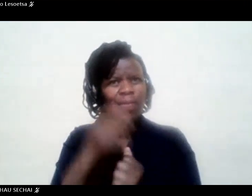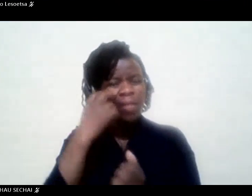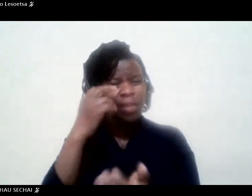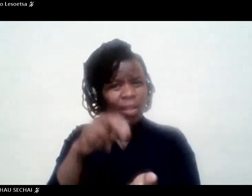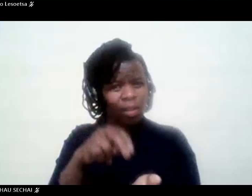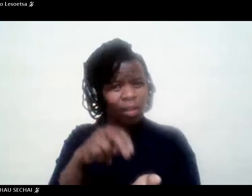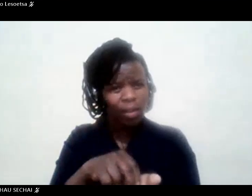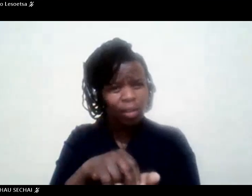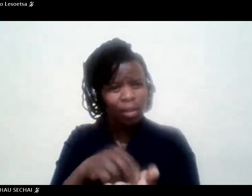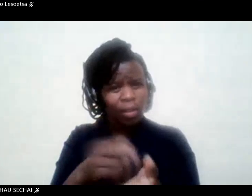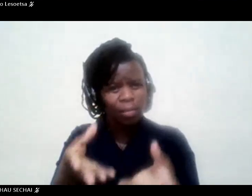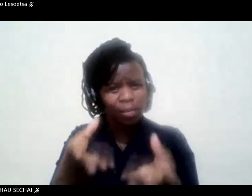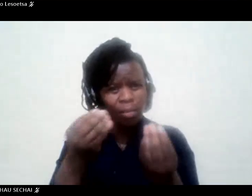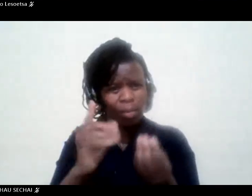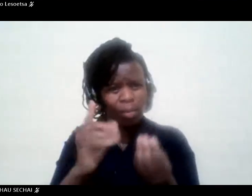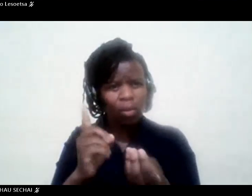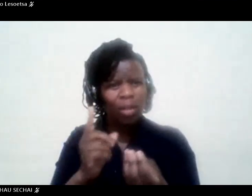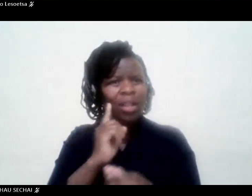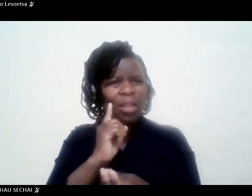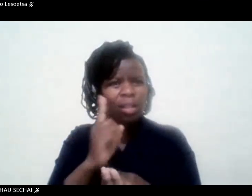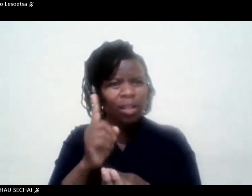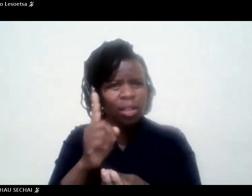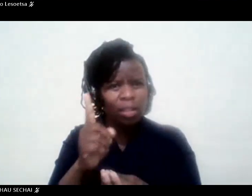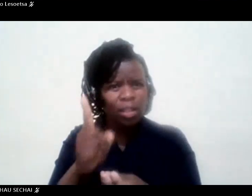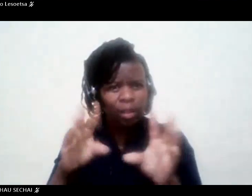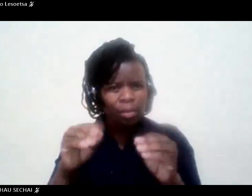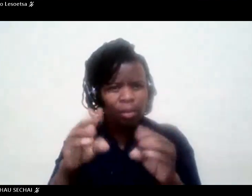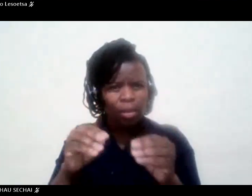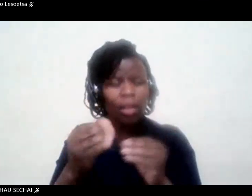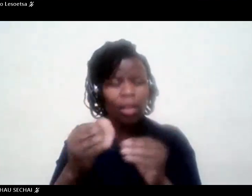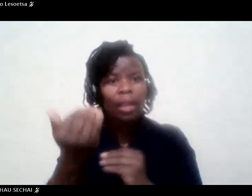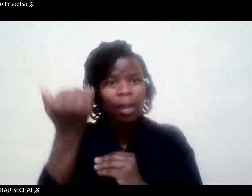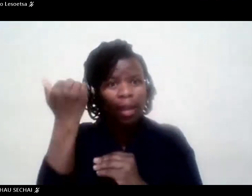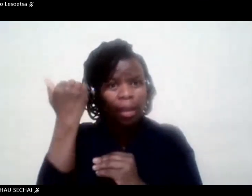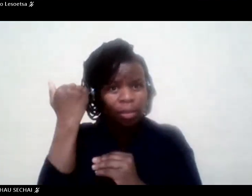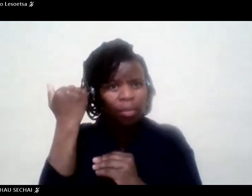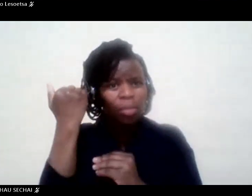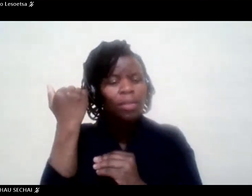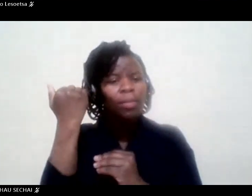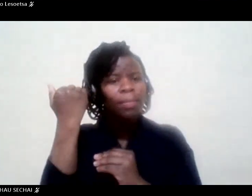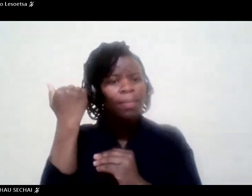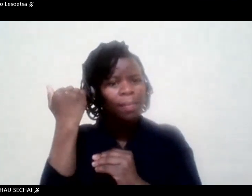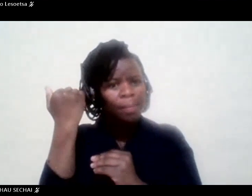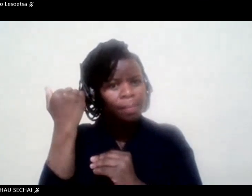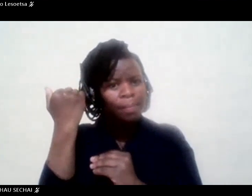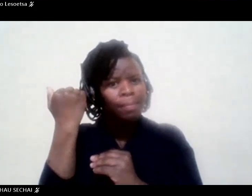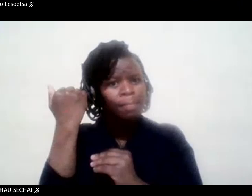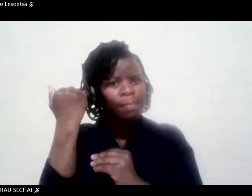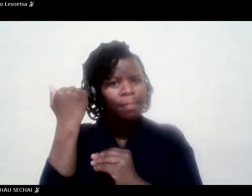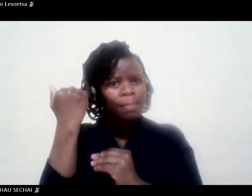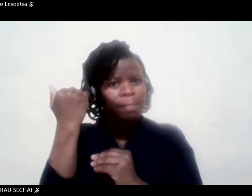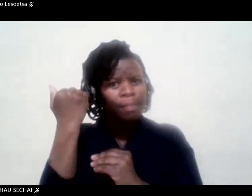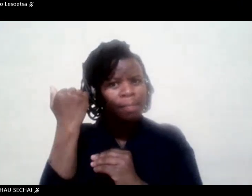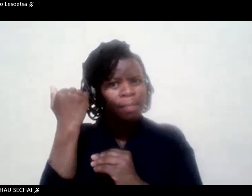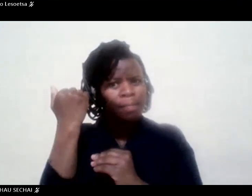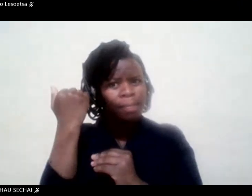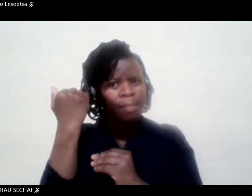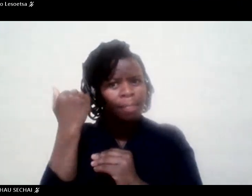teachers in who has experience dealing with children with visual impairments. Like you also